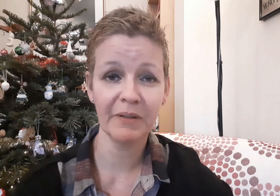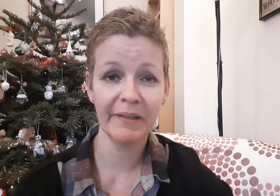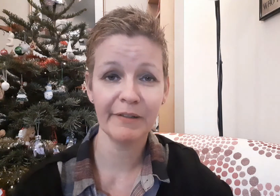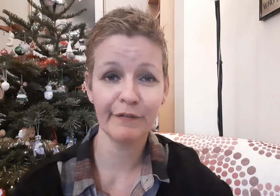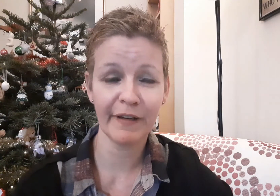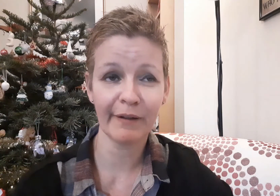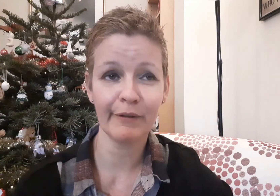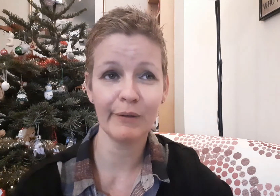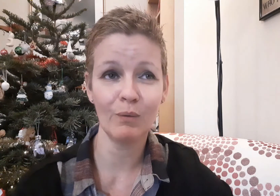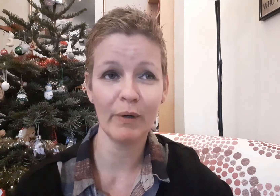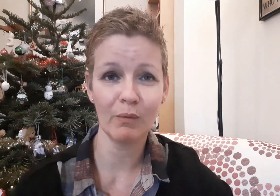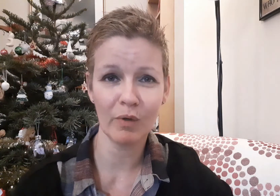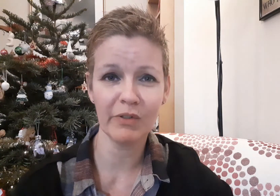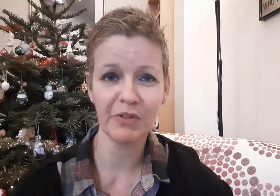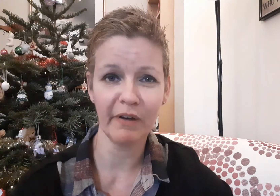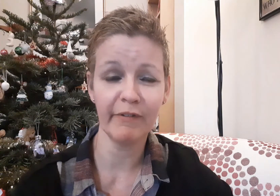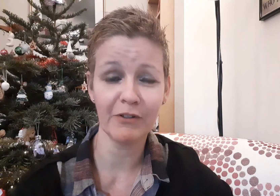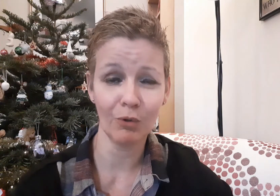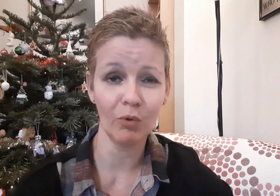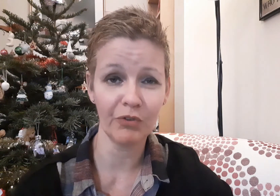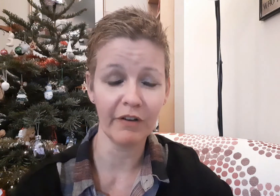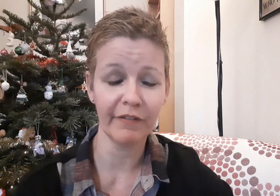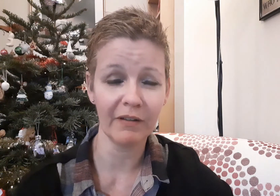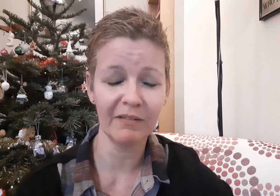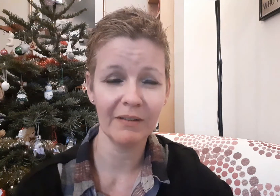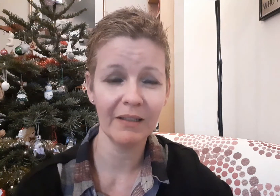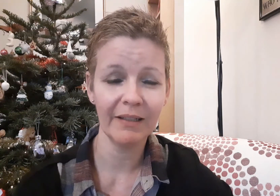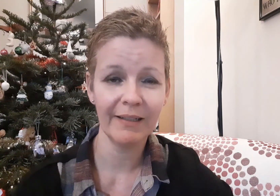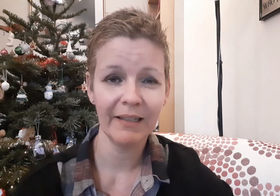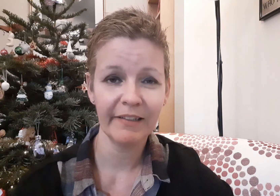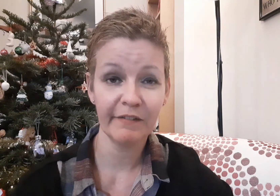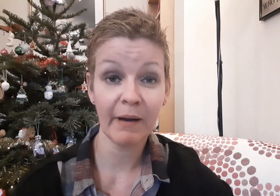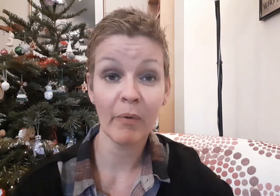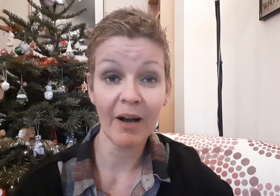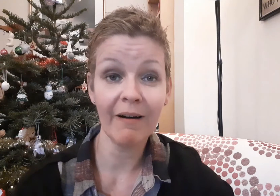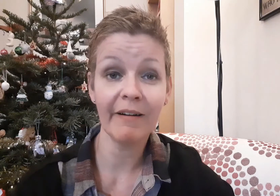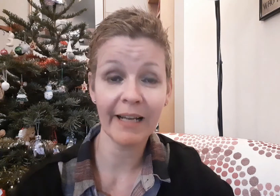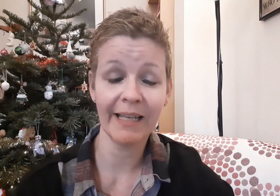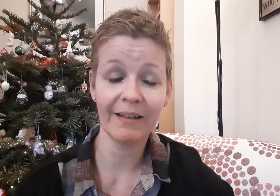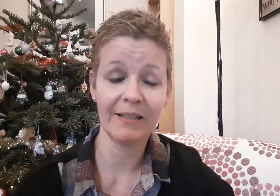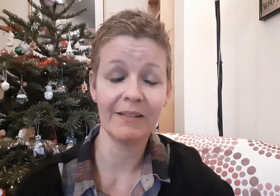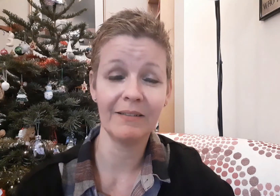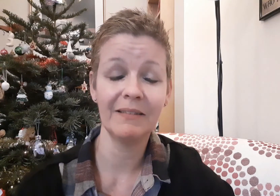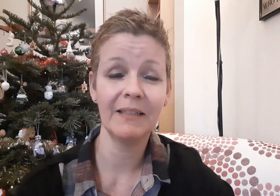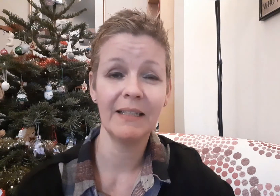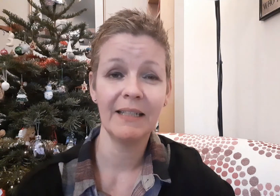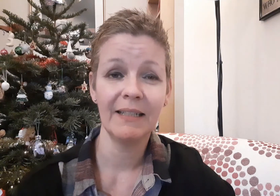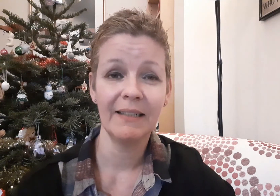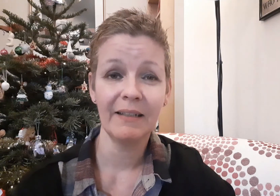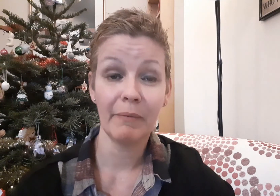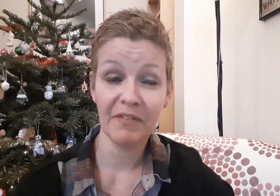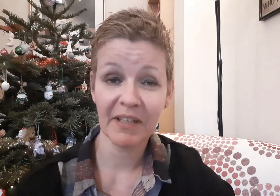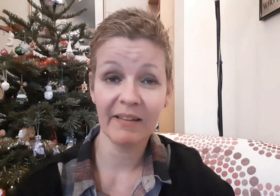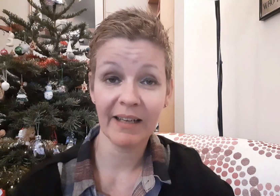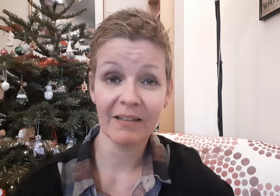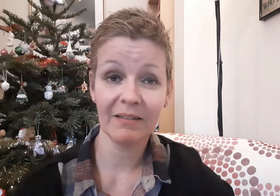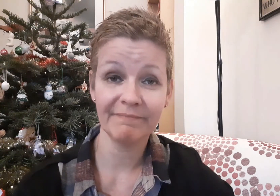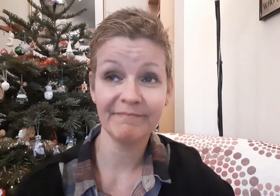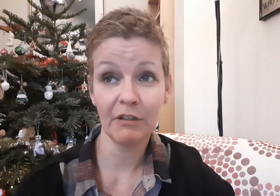the fact that when one suffers, all suffer. The fact we are connected. And we've seen that,